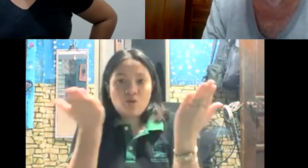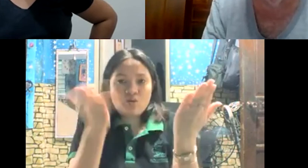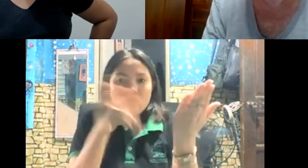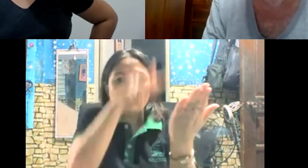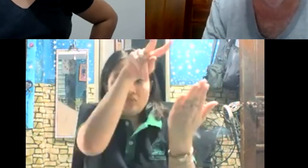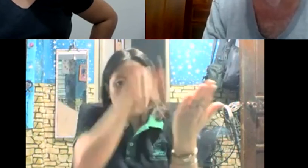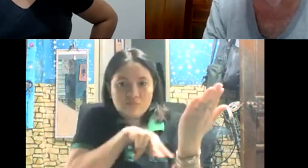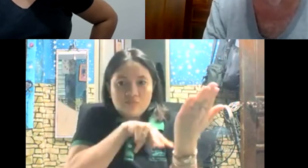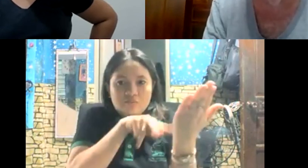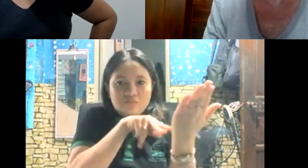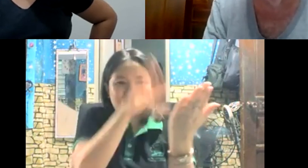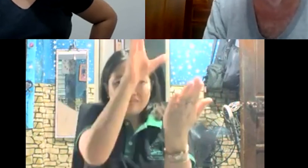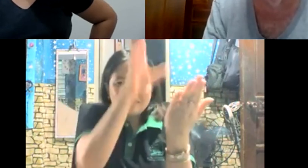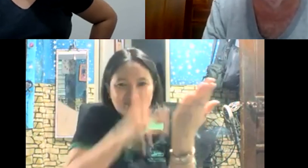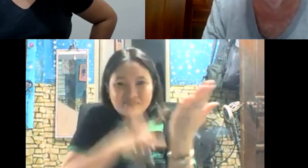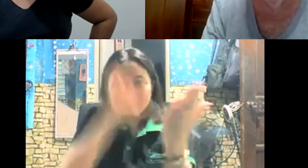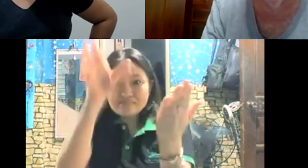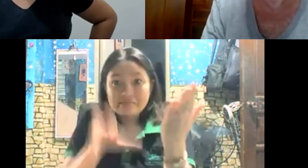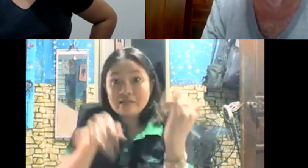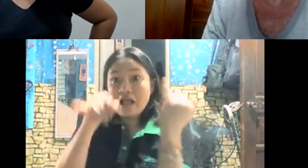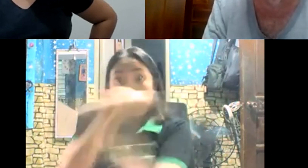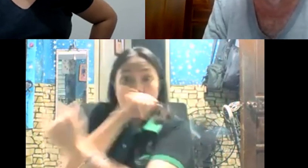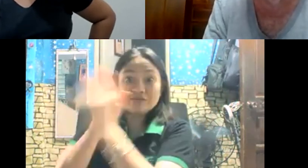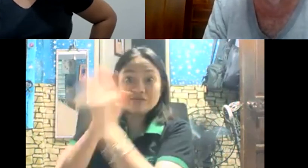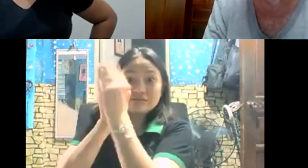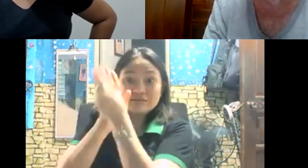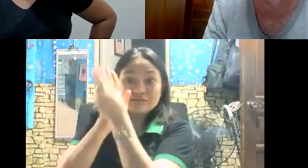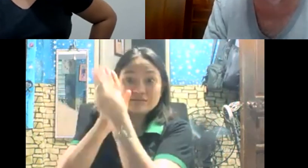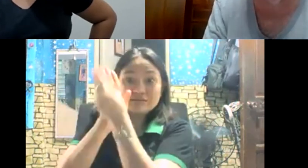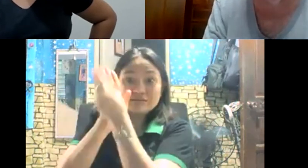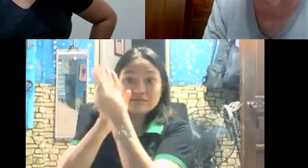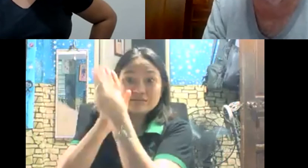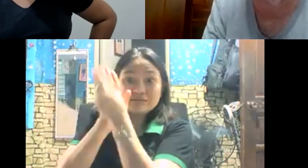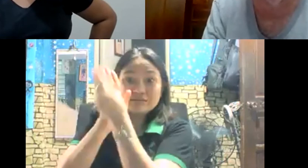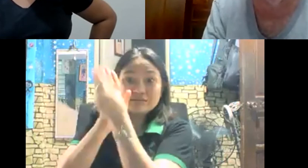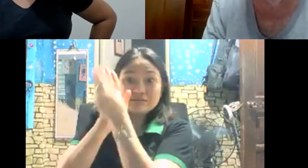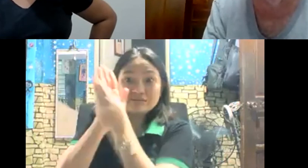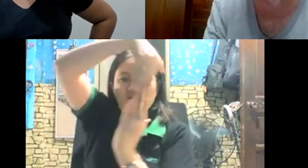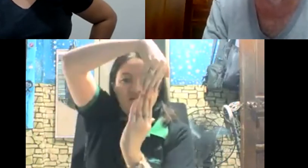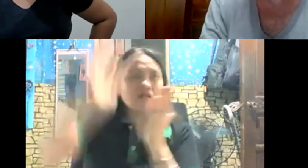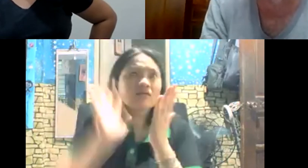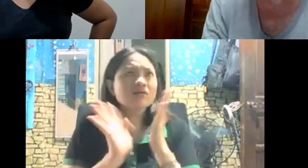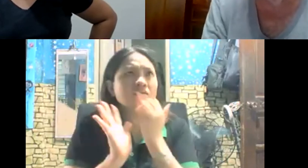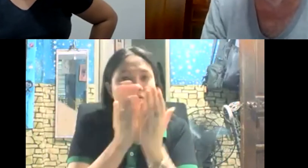a Yes. book where you can read per column, and